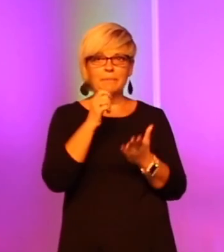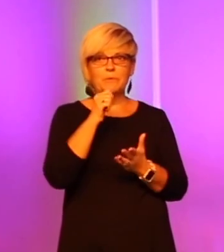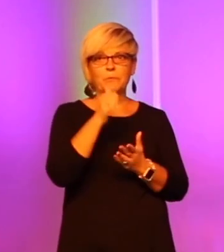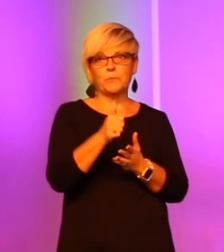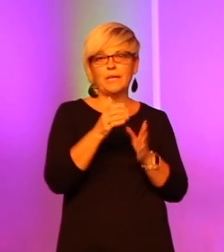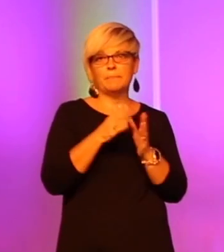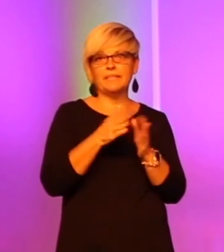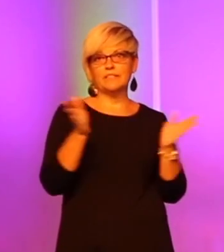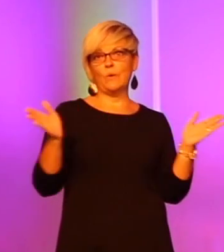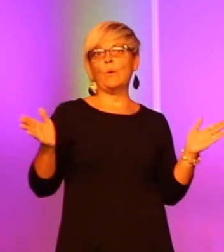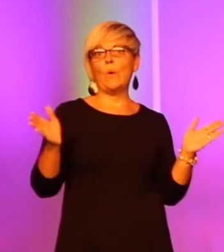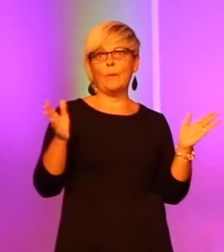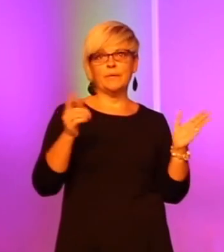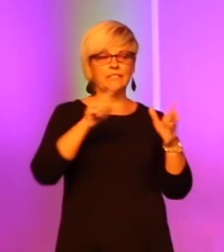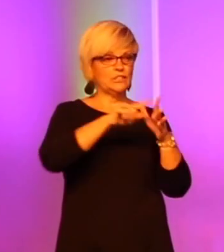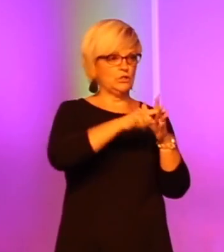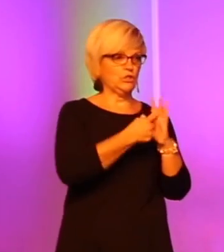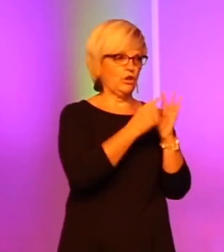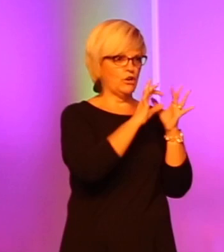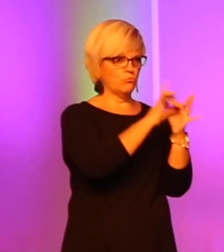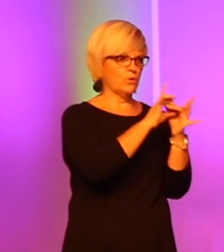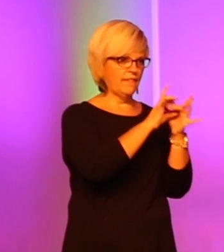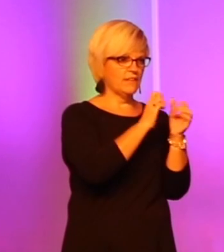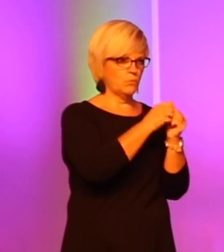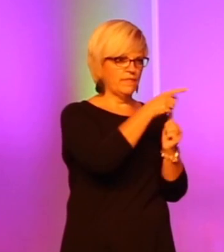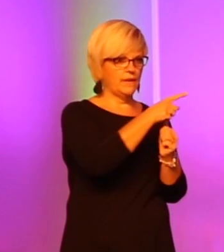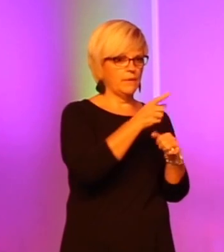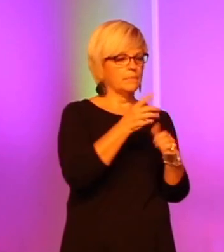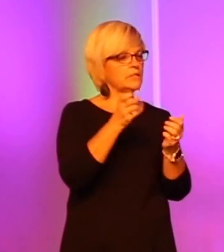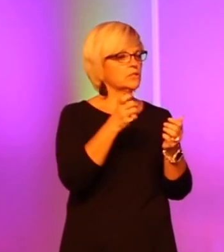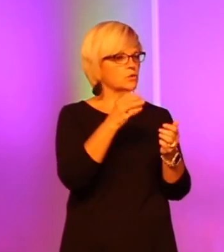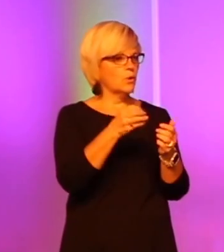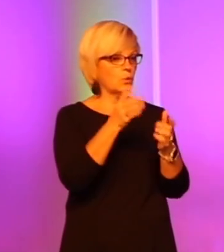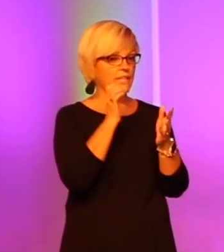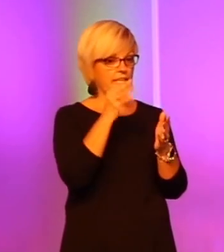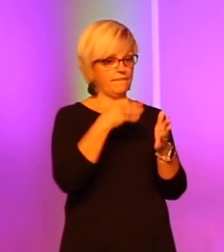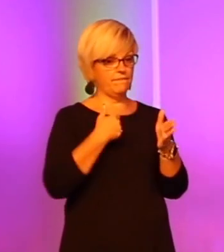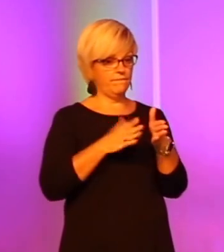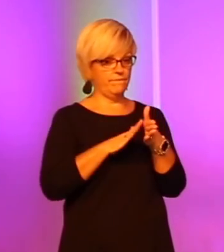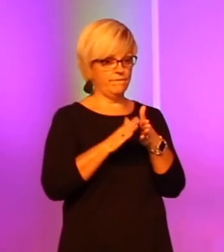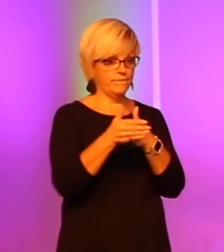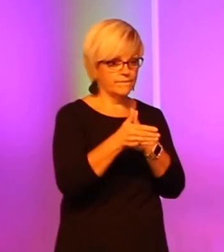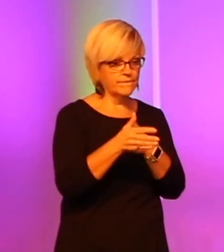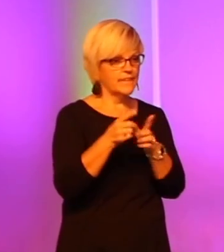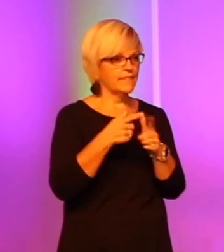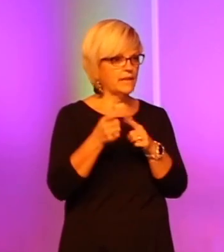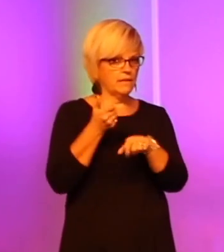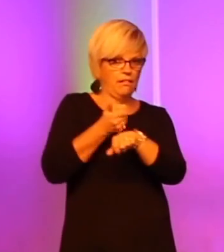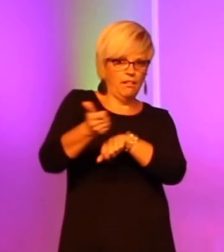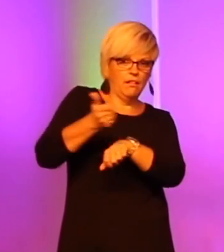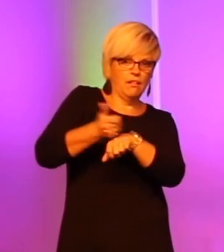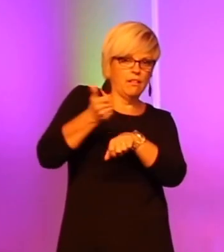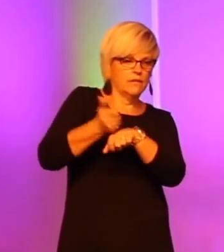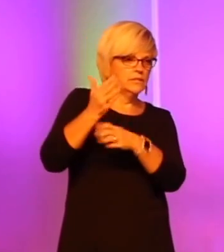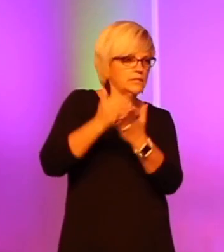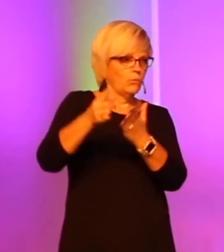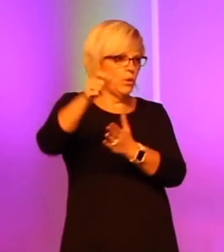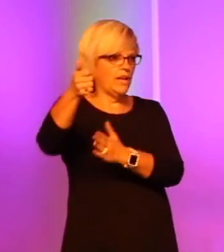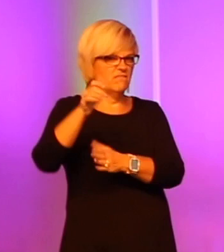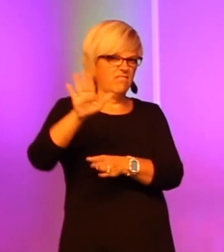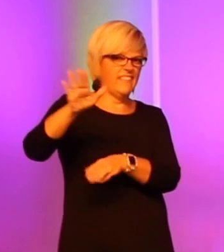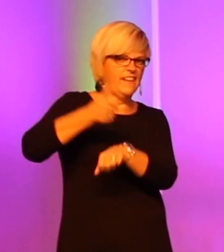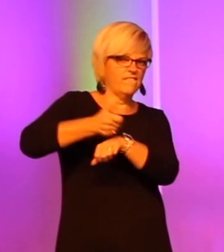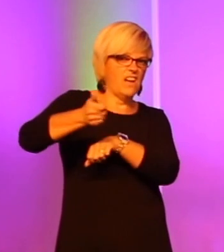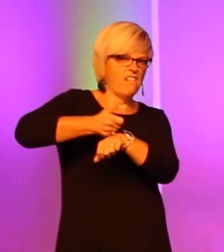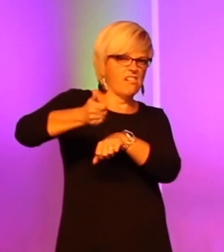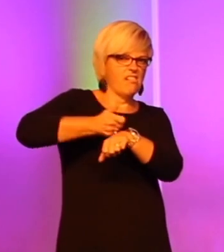open to starting a relationship with them. We put the blame on someone else when we're the ones facing the temptation. Not them, not